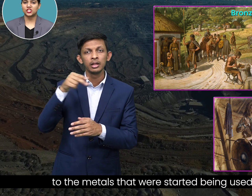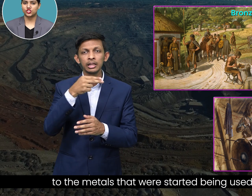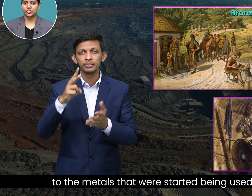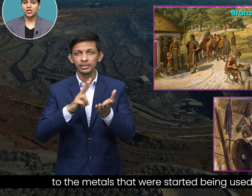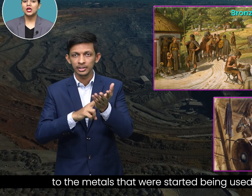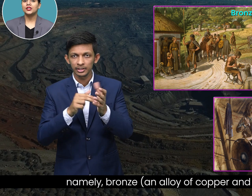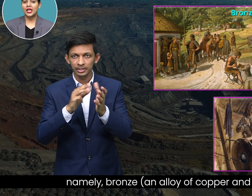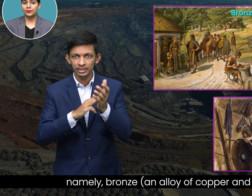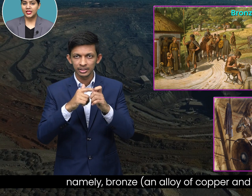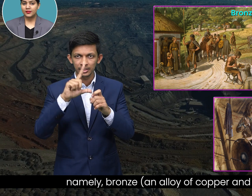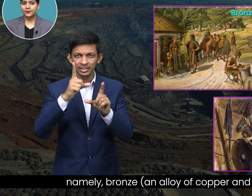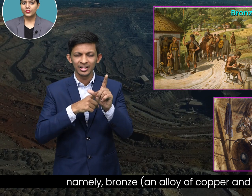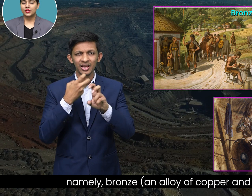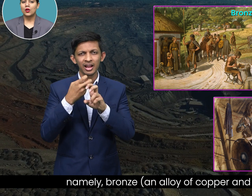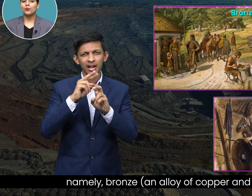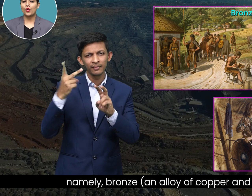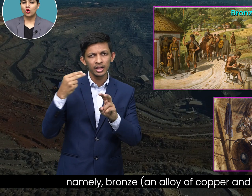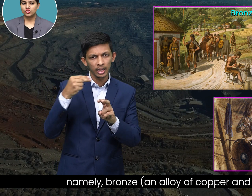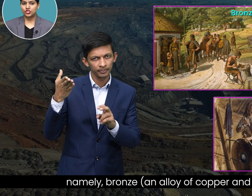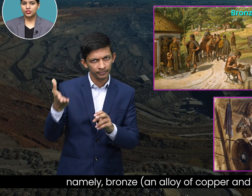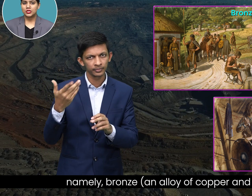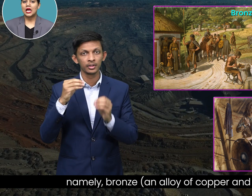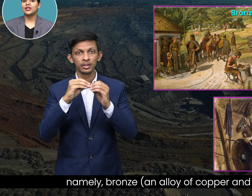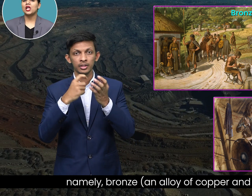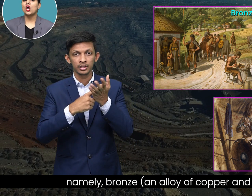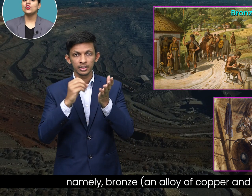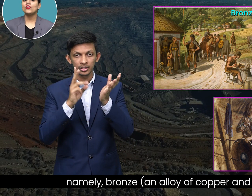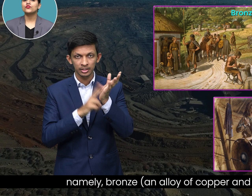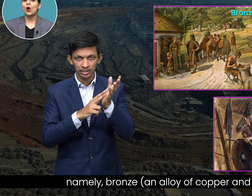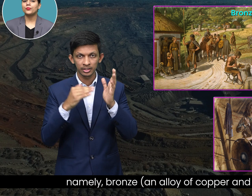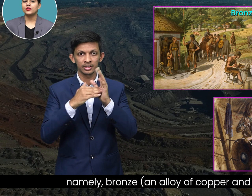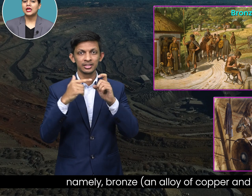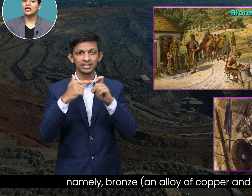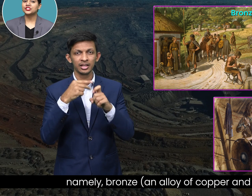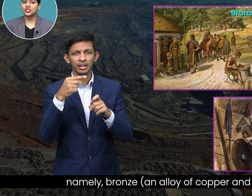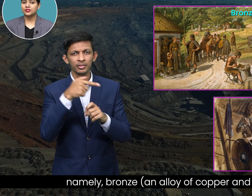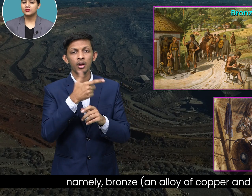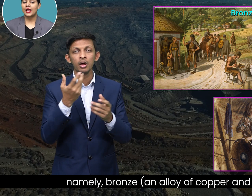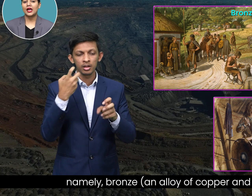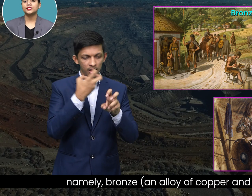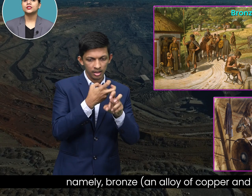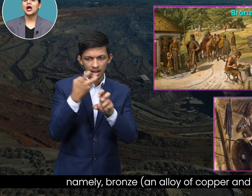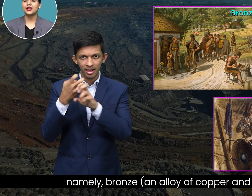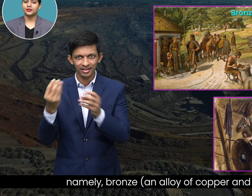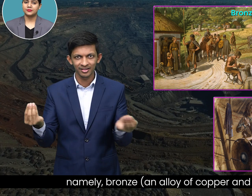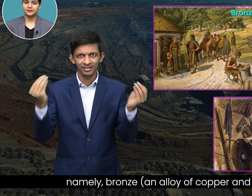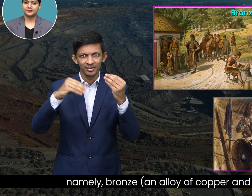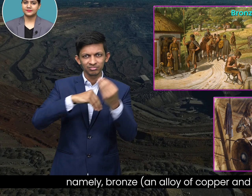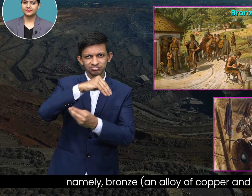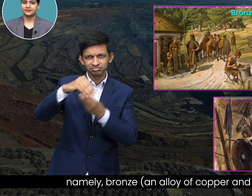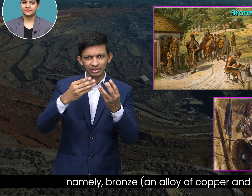the age, namely bronze, an alloy of copper and tin and